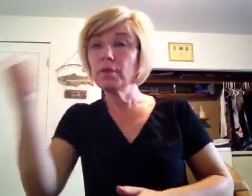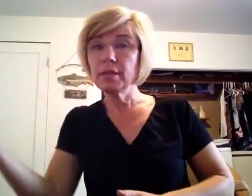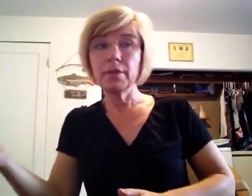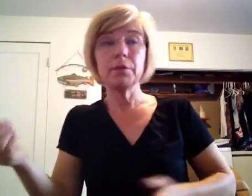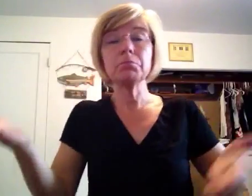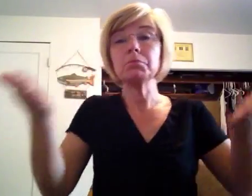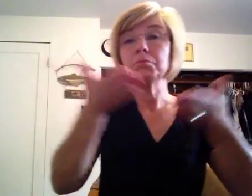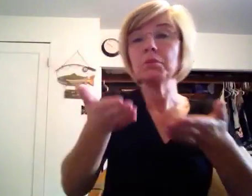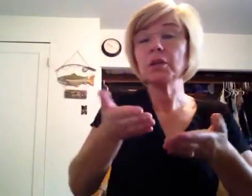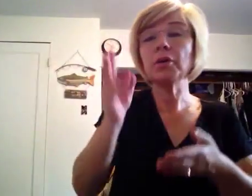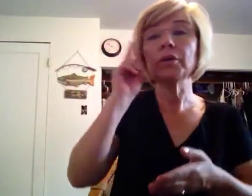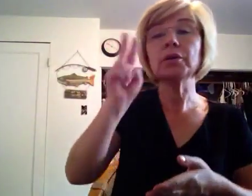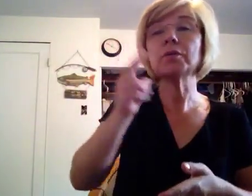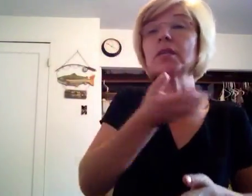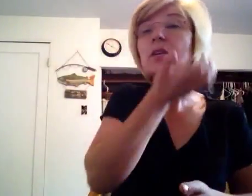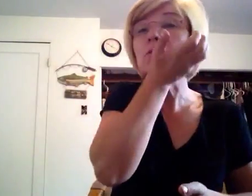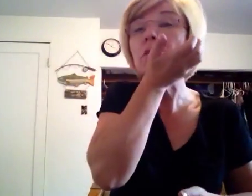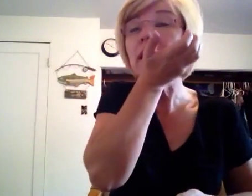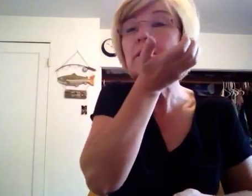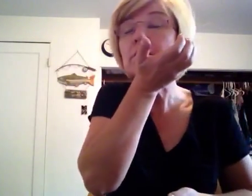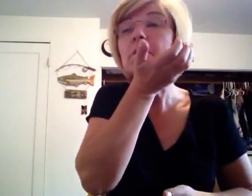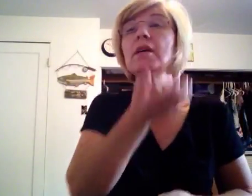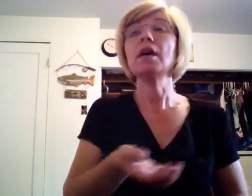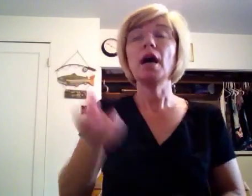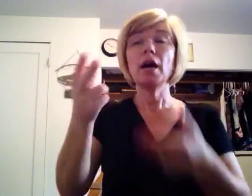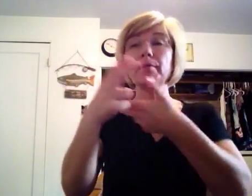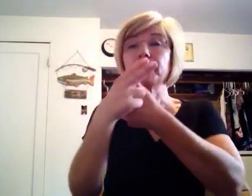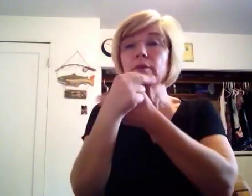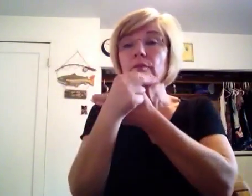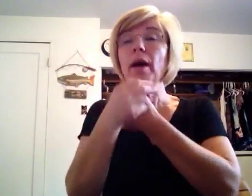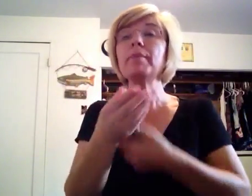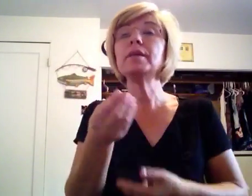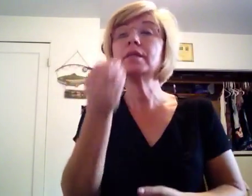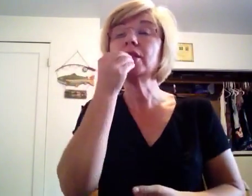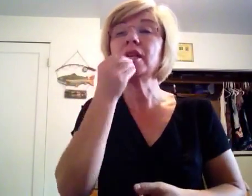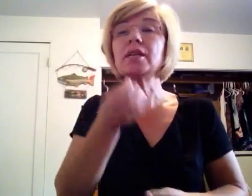eaten by rabbits, and rabbits are eaten by foxes. This is a simple food chain.